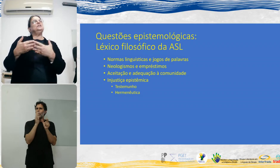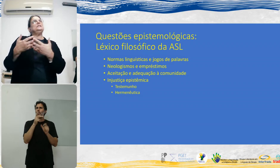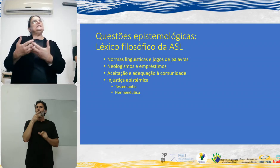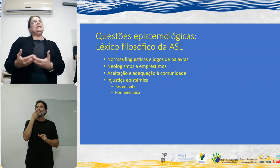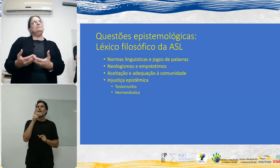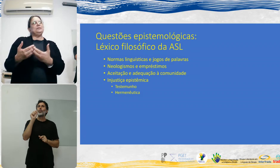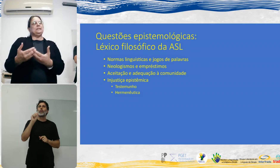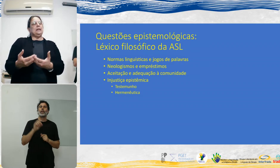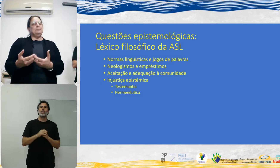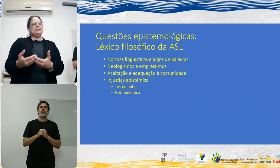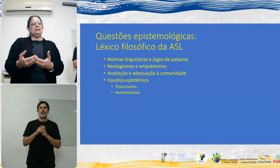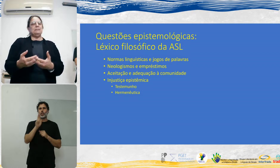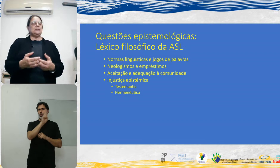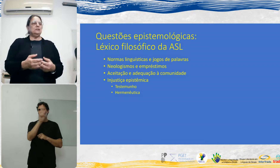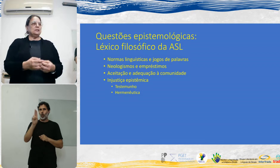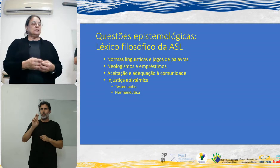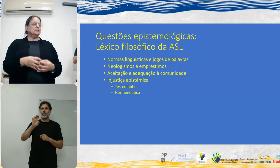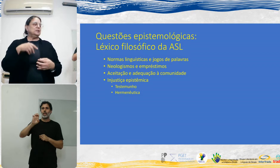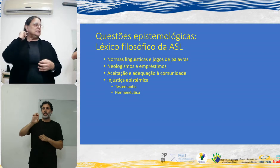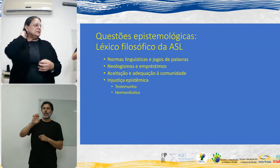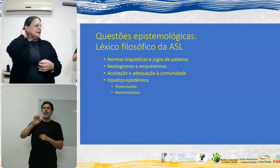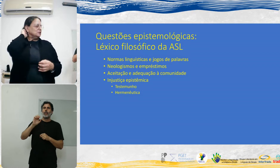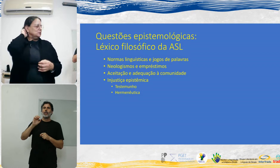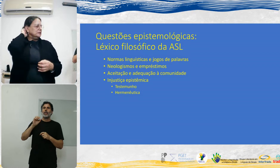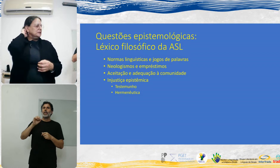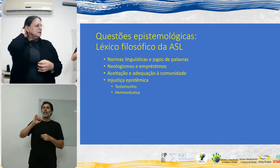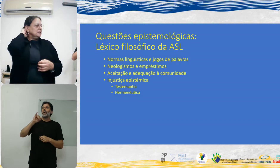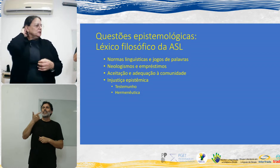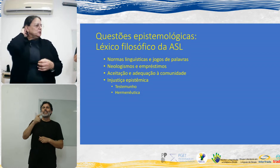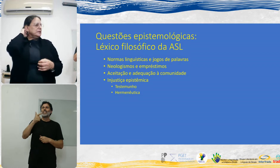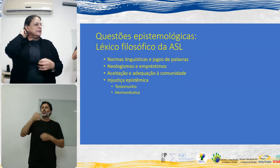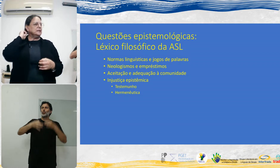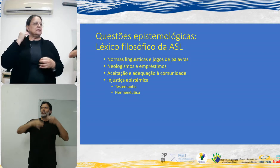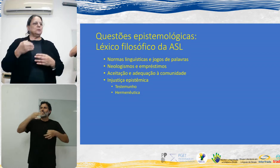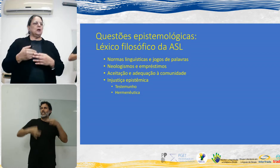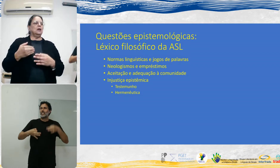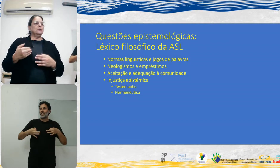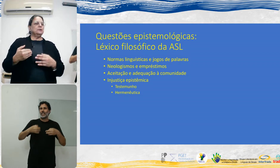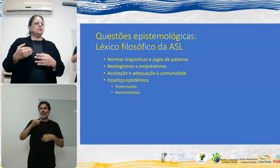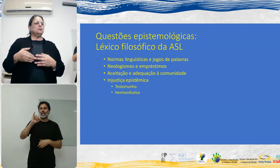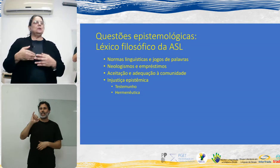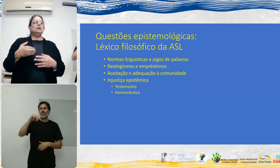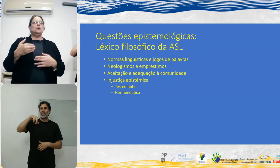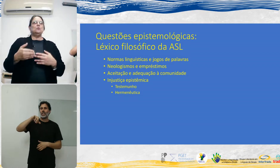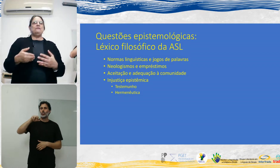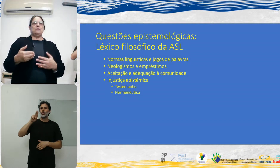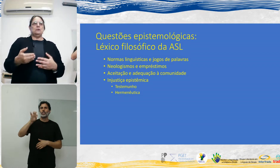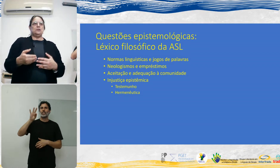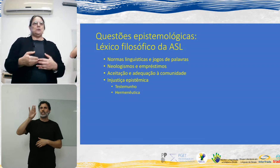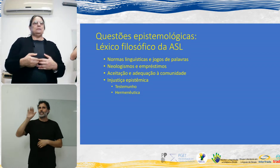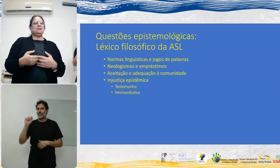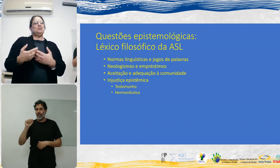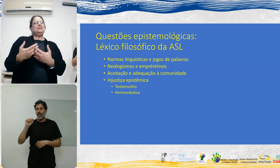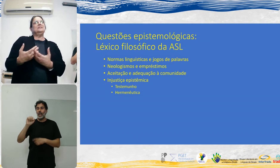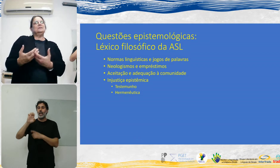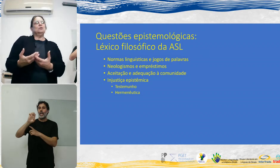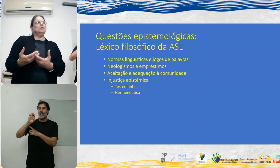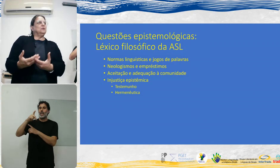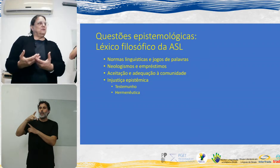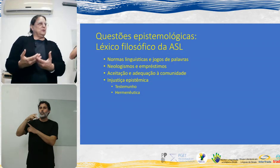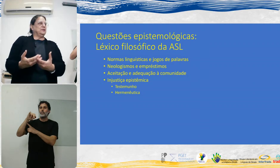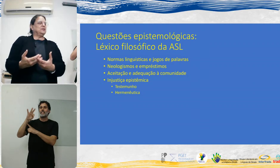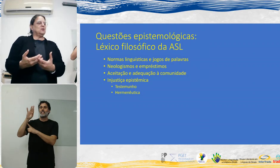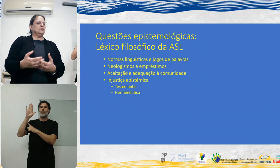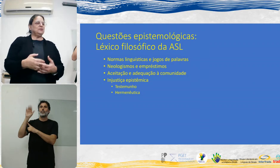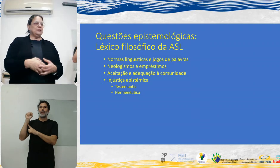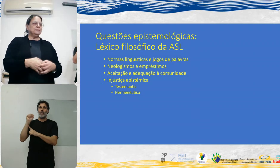she labeled it epistemic injustice. She didn't actually create it. There were others who referred to it, but she's known